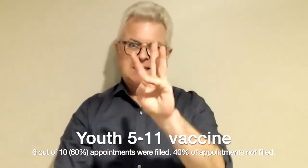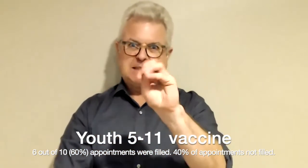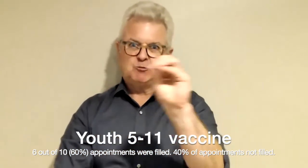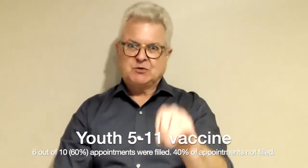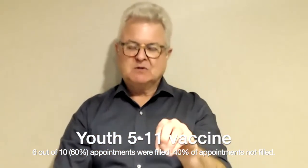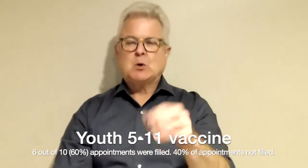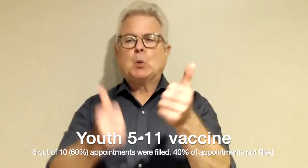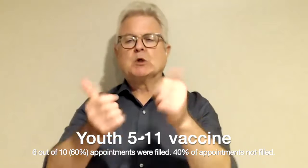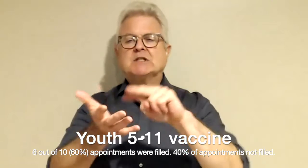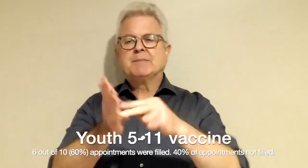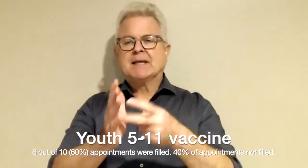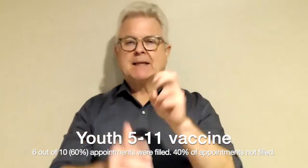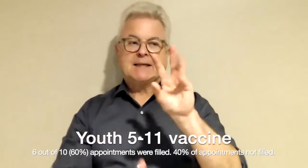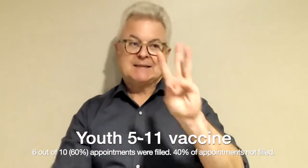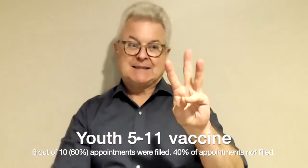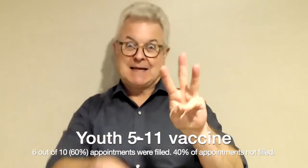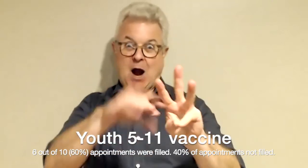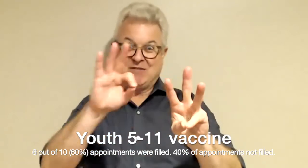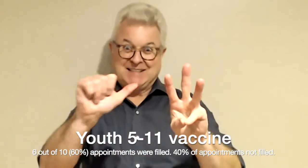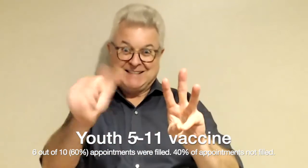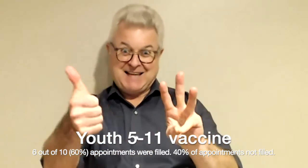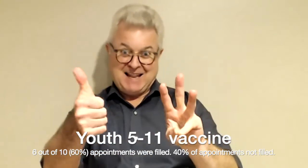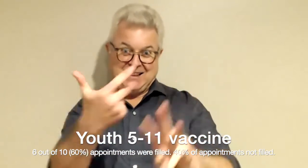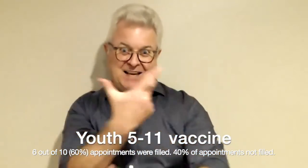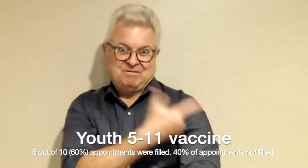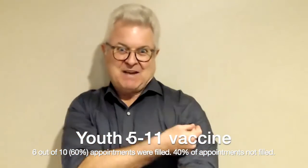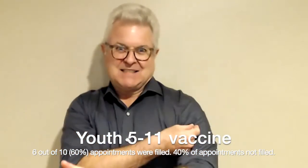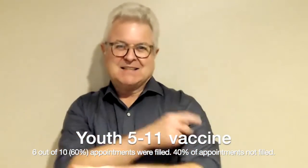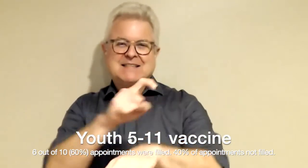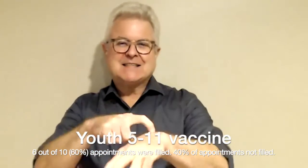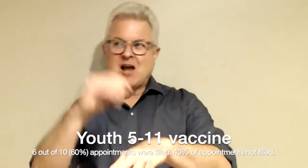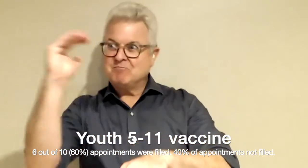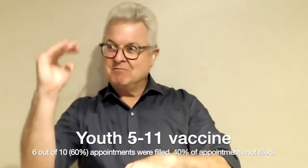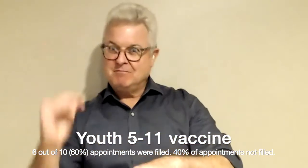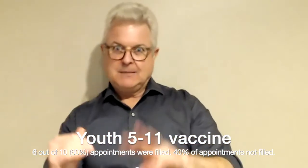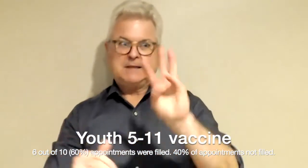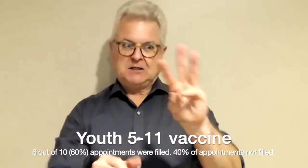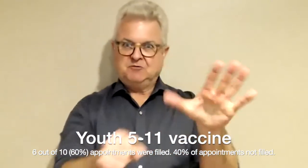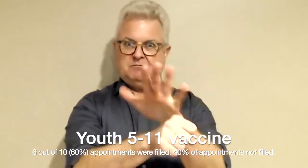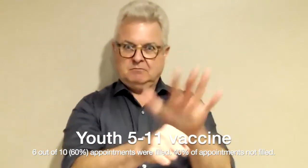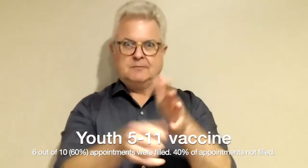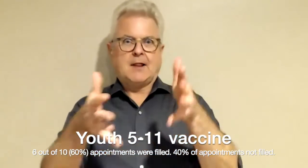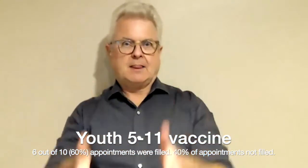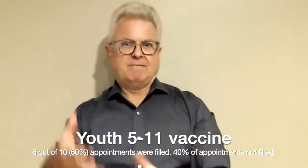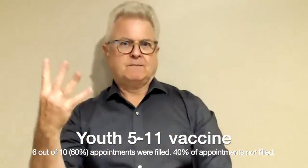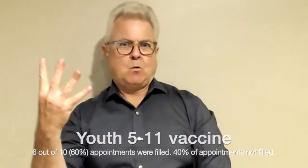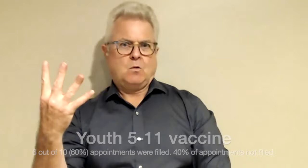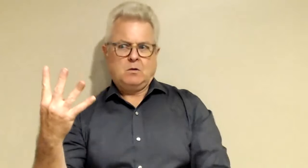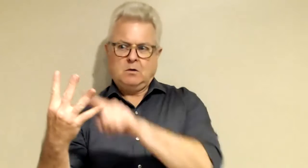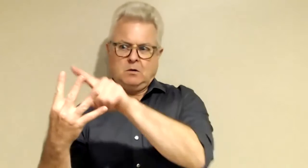60% have already been completed, which means 6 out of 10 children have gotten their vaccines, which means